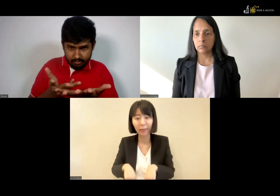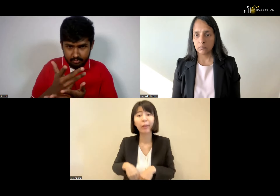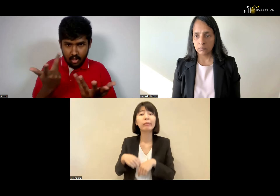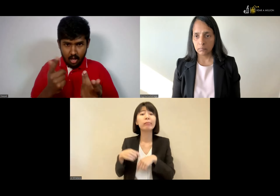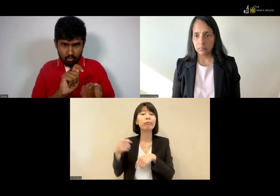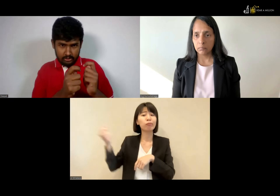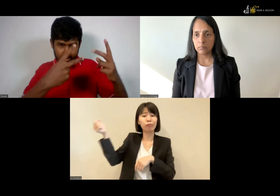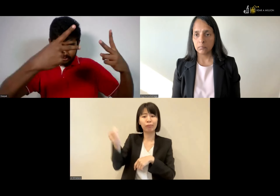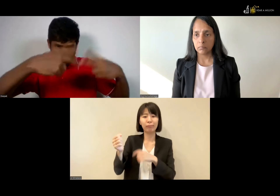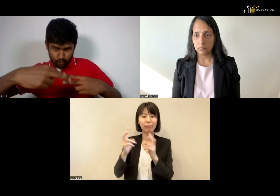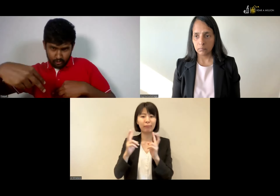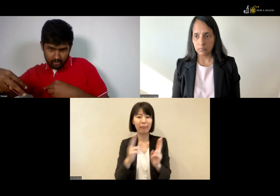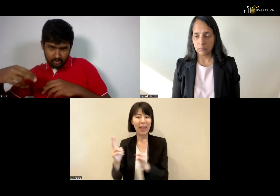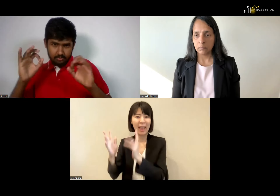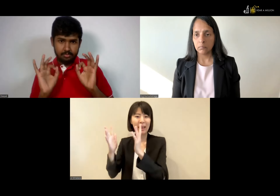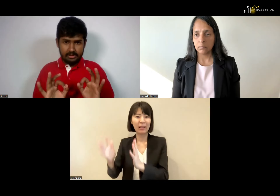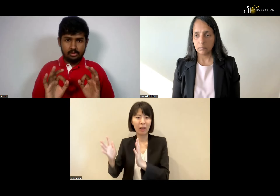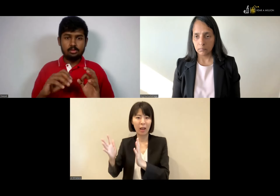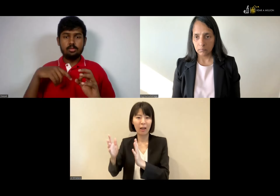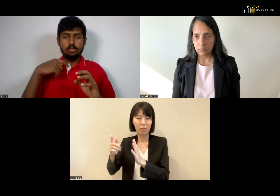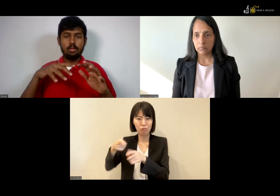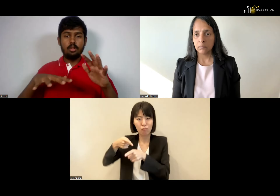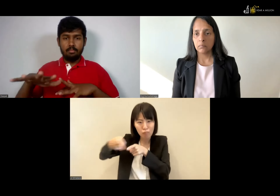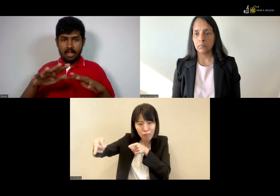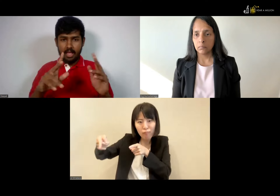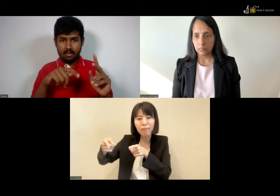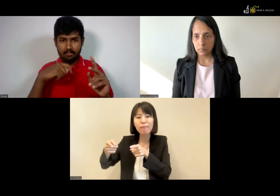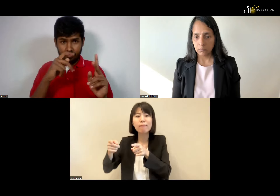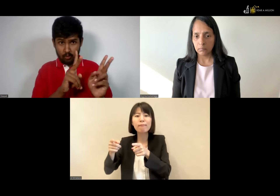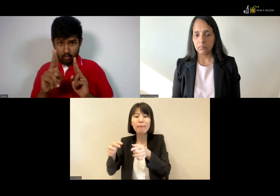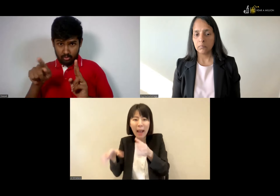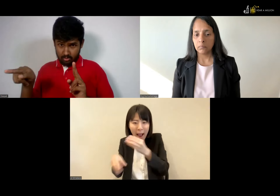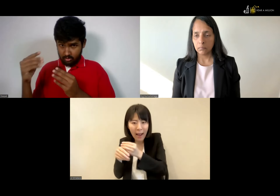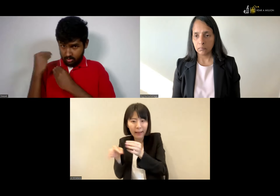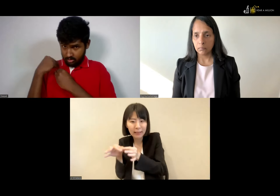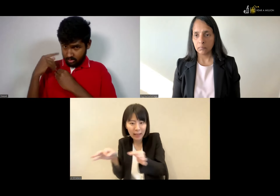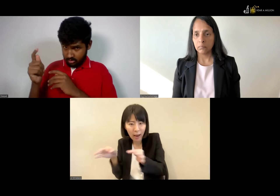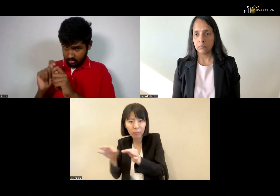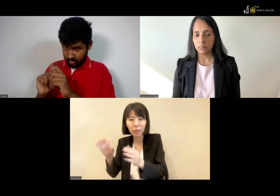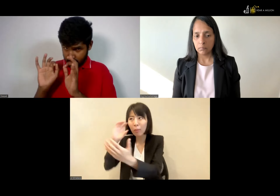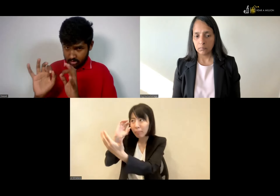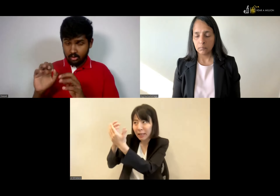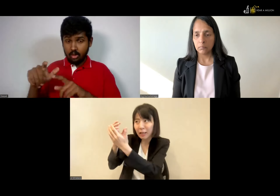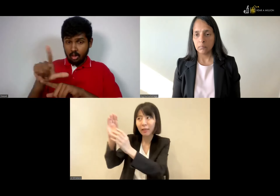together on how this translation work would go. And video editors,